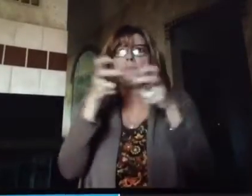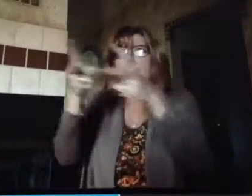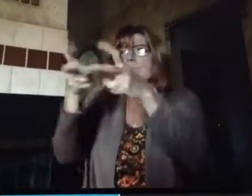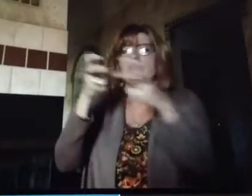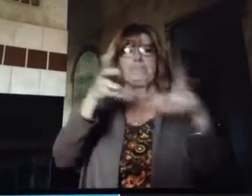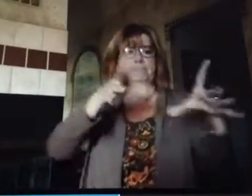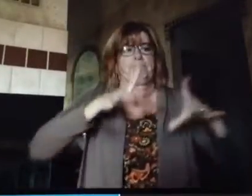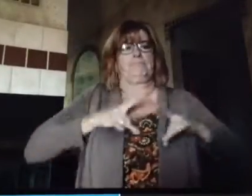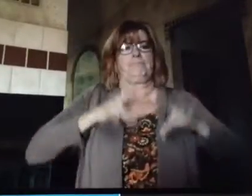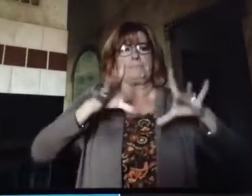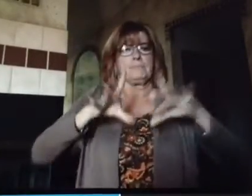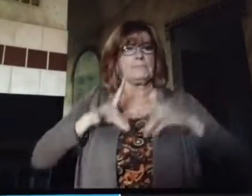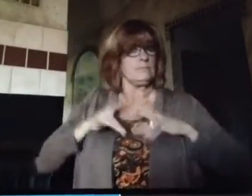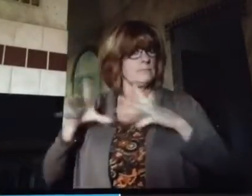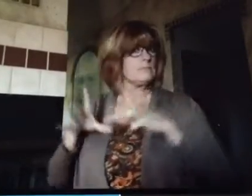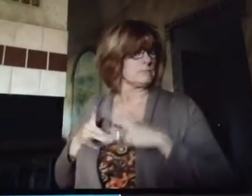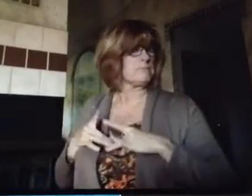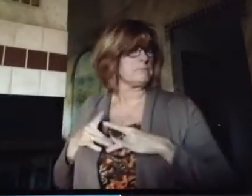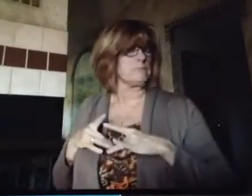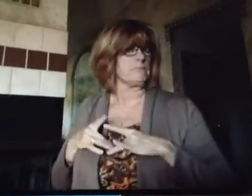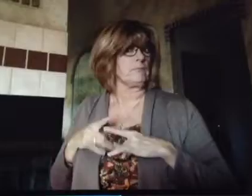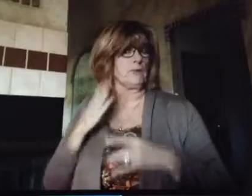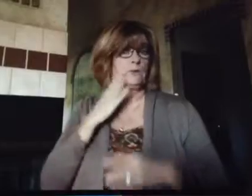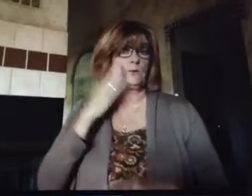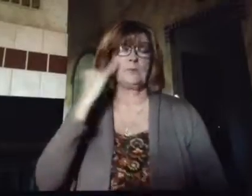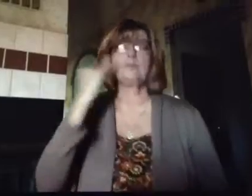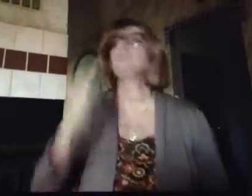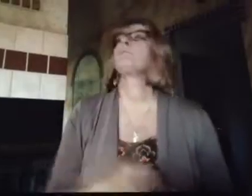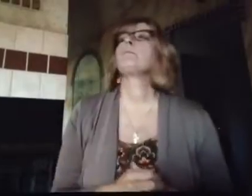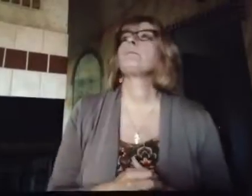And different people that have skills and that are also skilled and